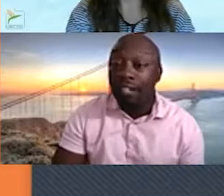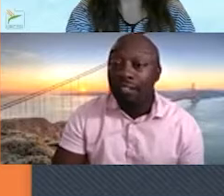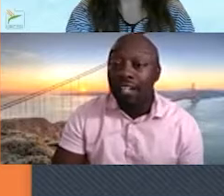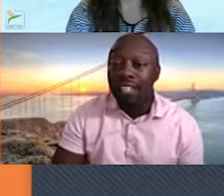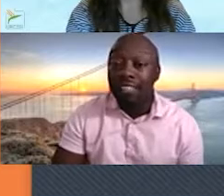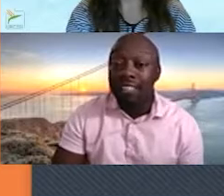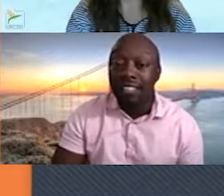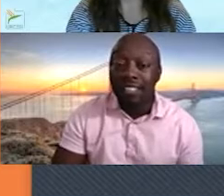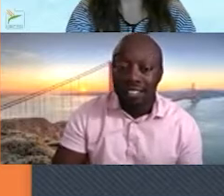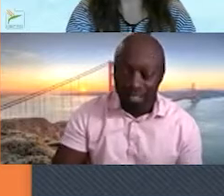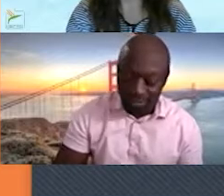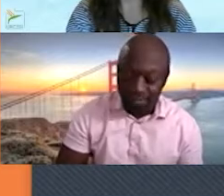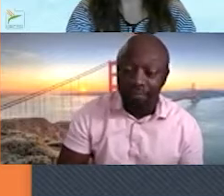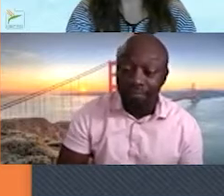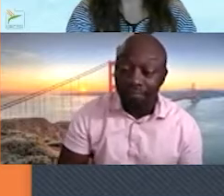All right.